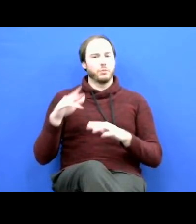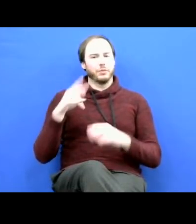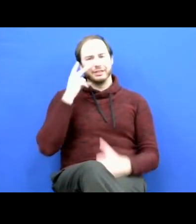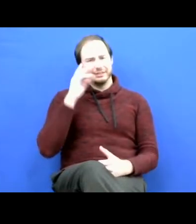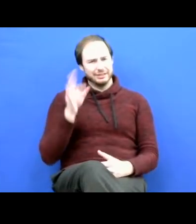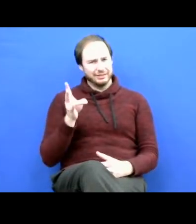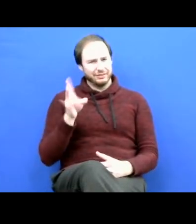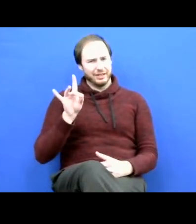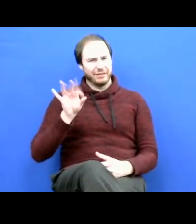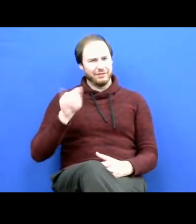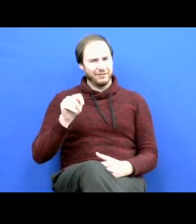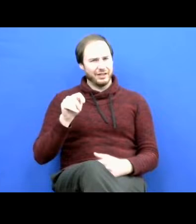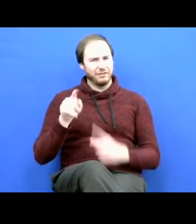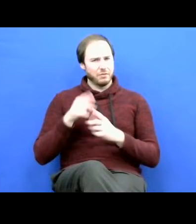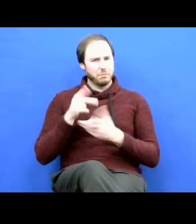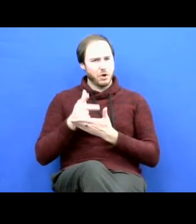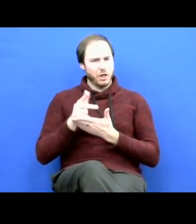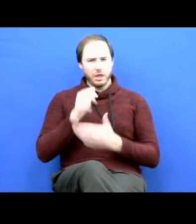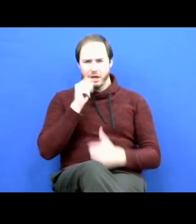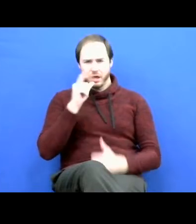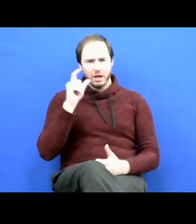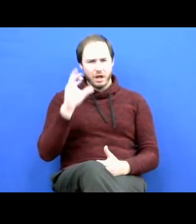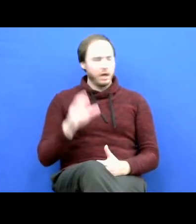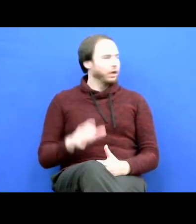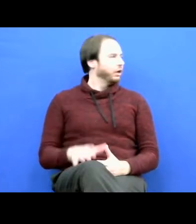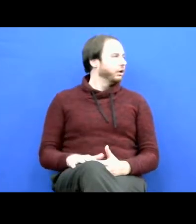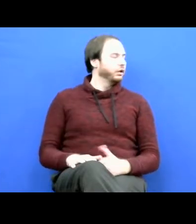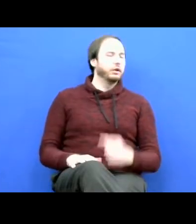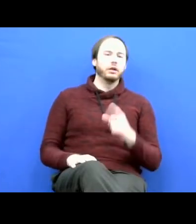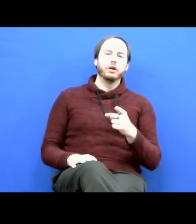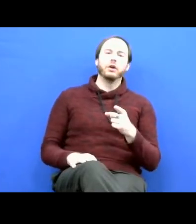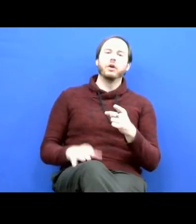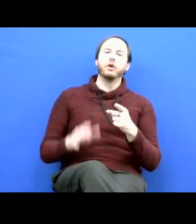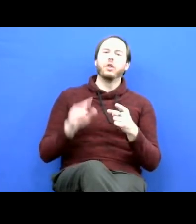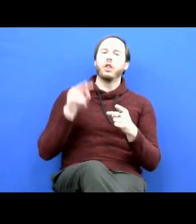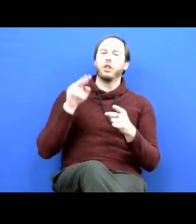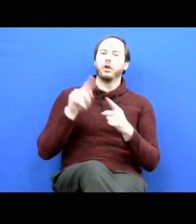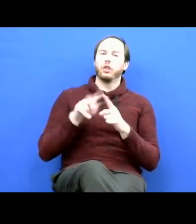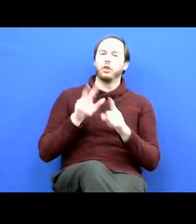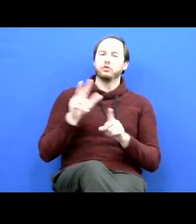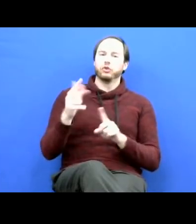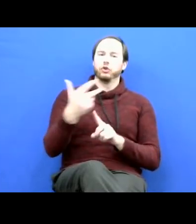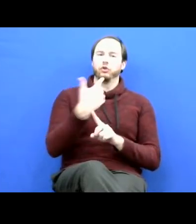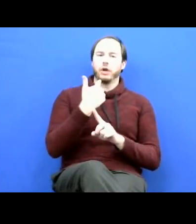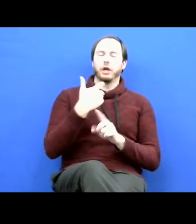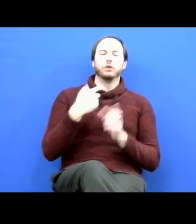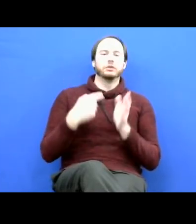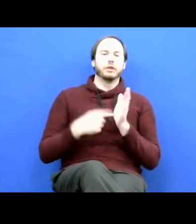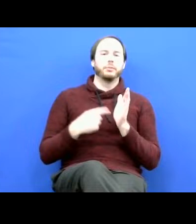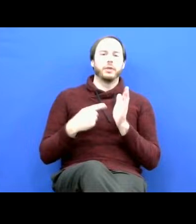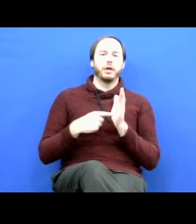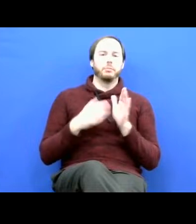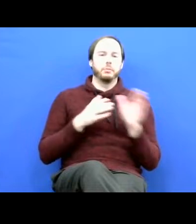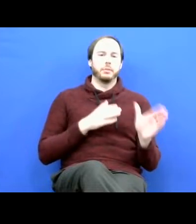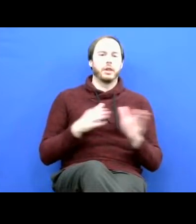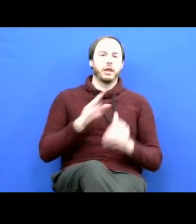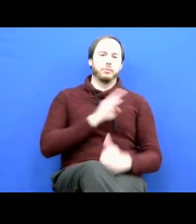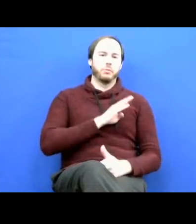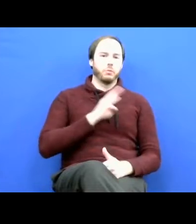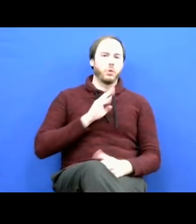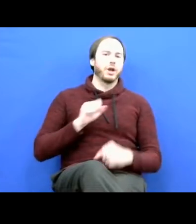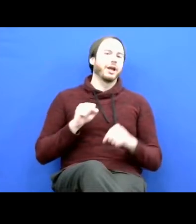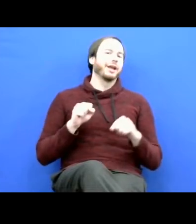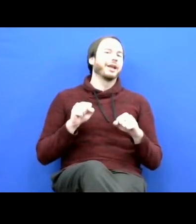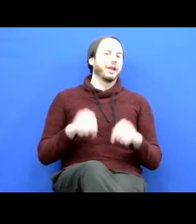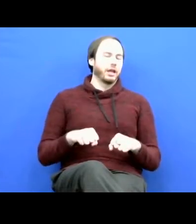lot, not 100. So It's from the turnaround. Mhm. So sometimes, so the planning board does have the